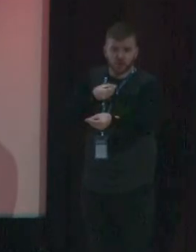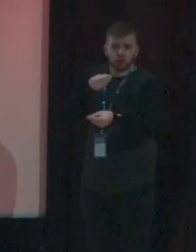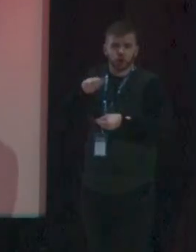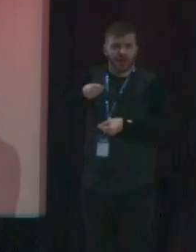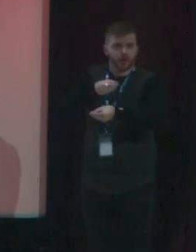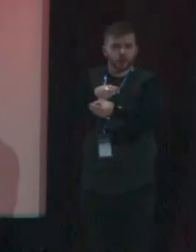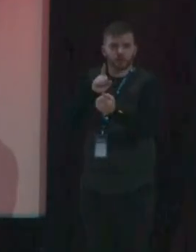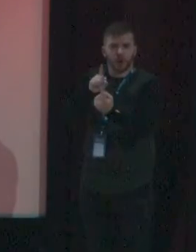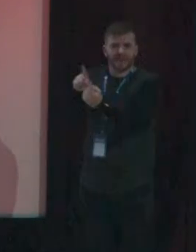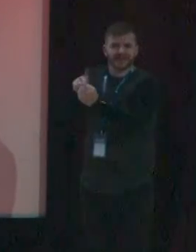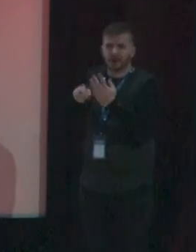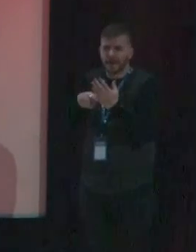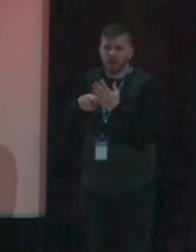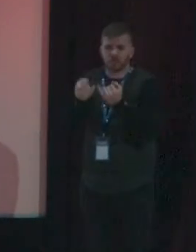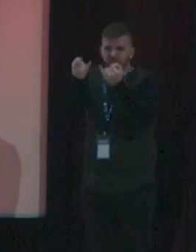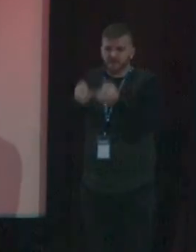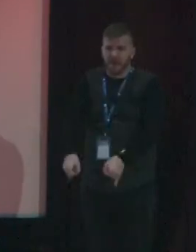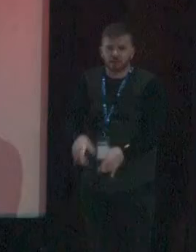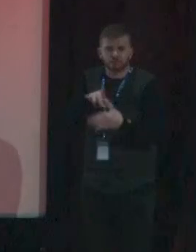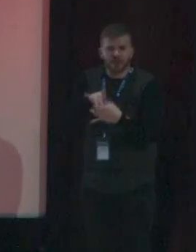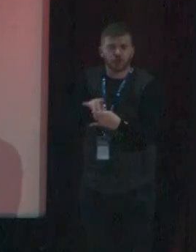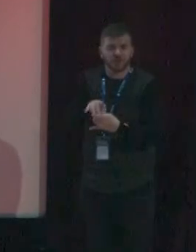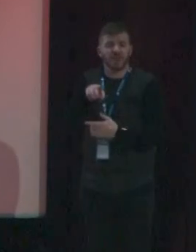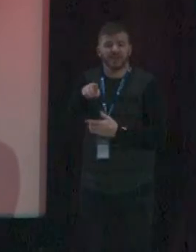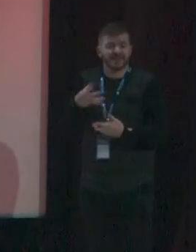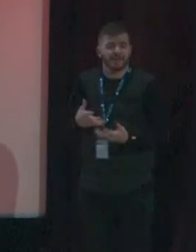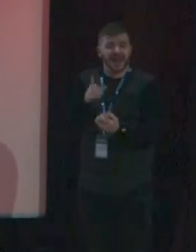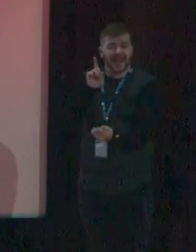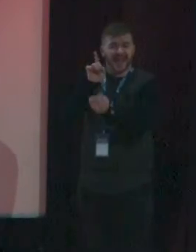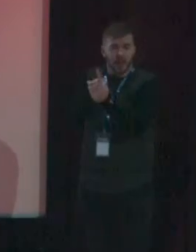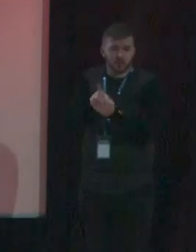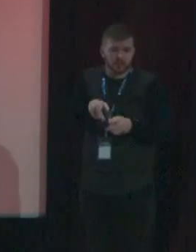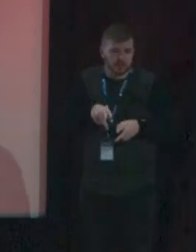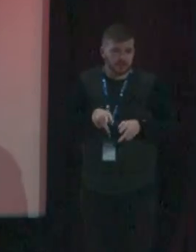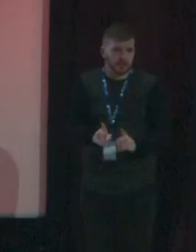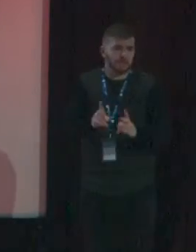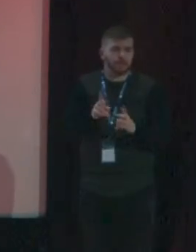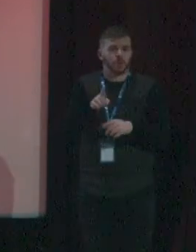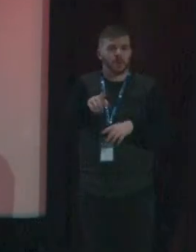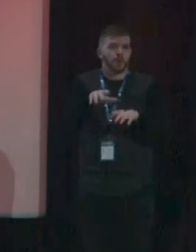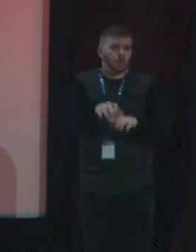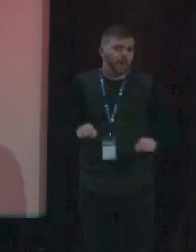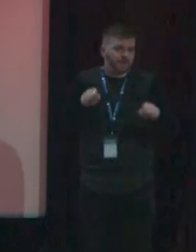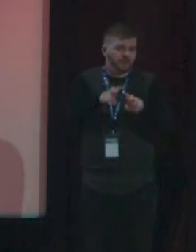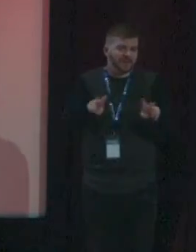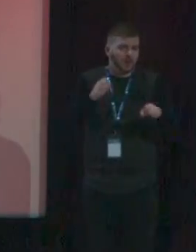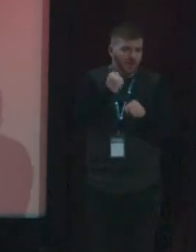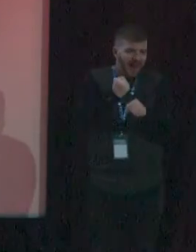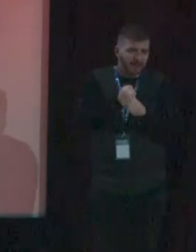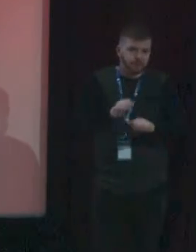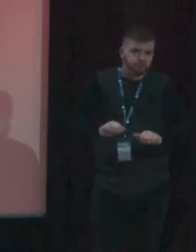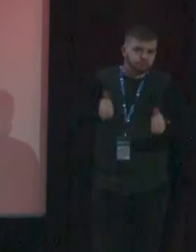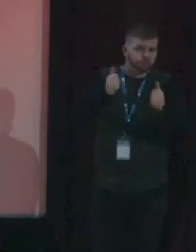these comments about this failed relationship. And these player encounter systems, although we had to wait in video games for decent